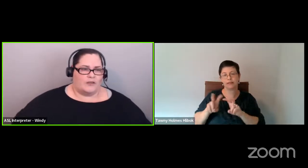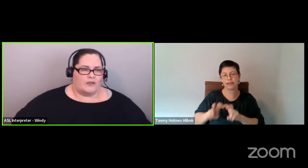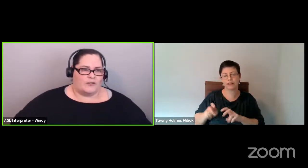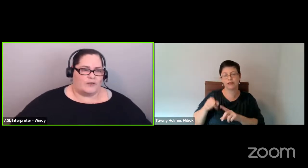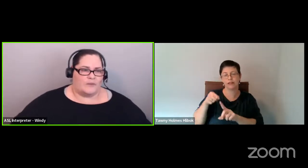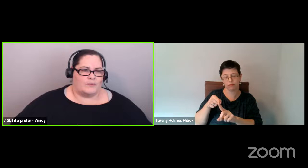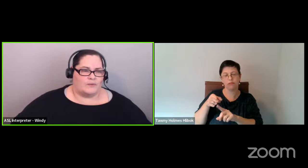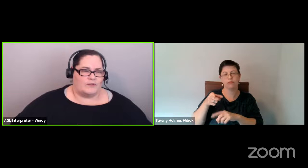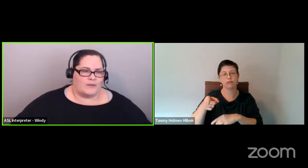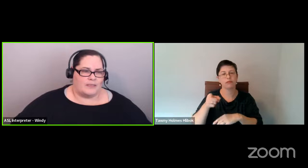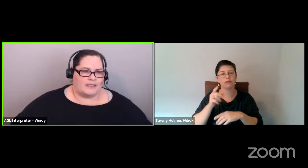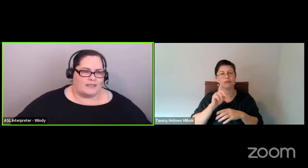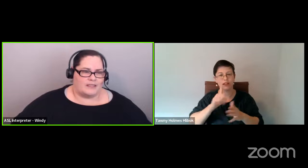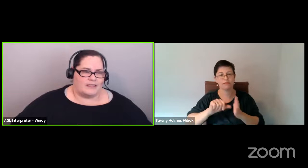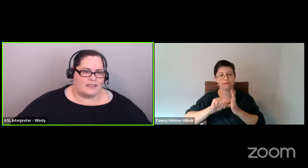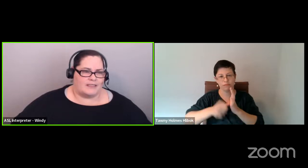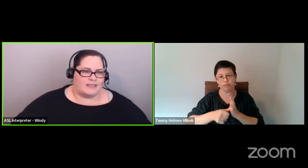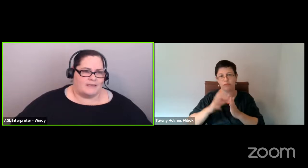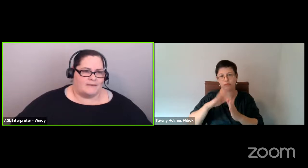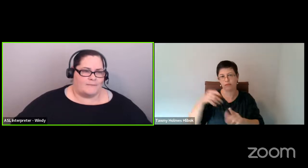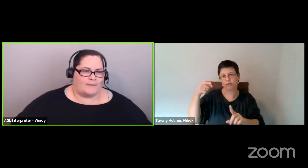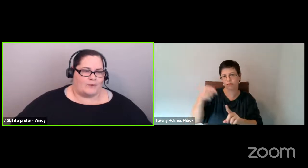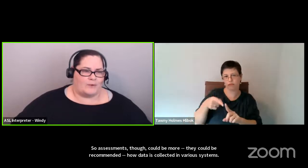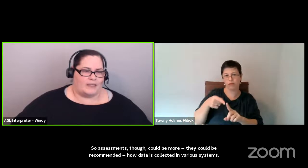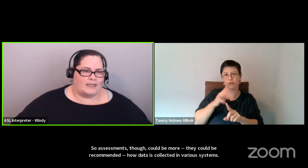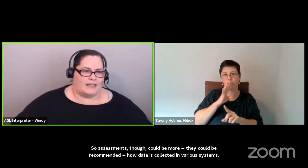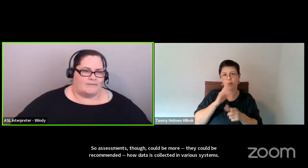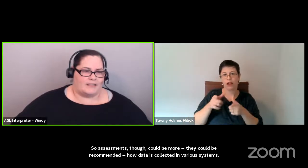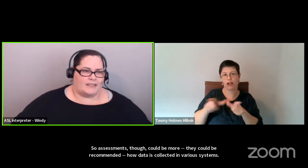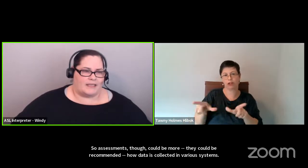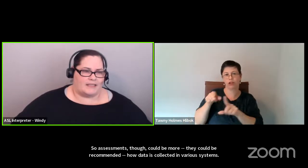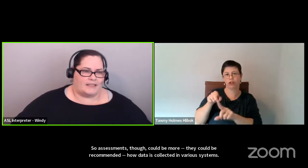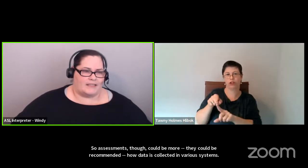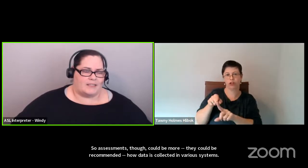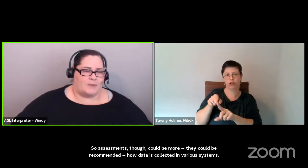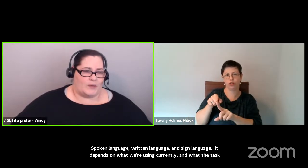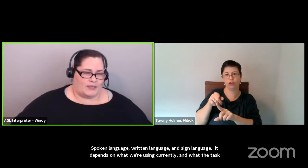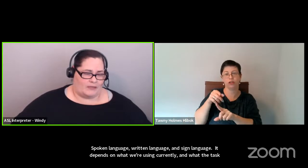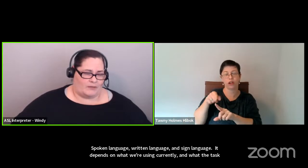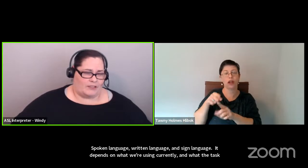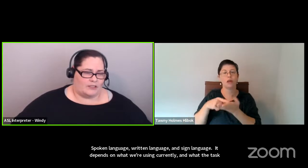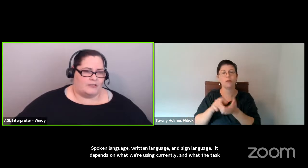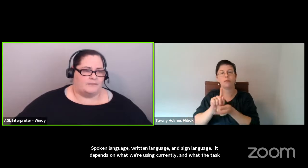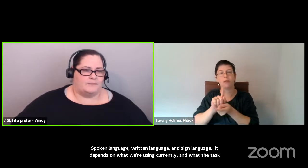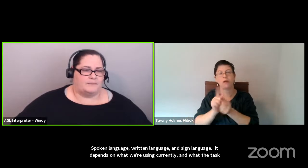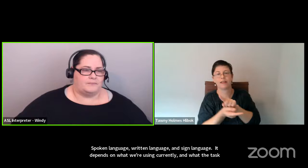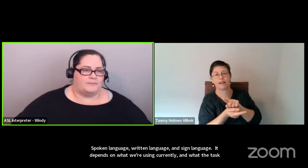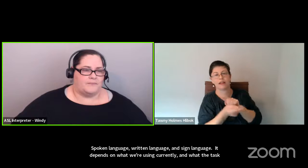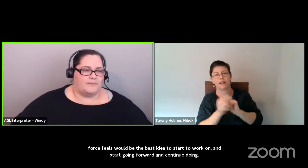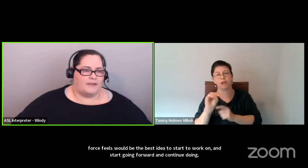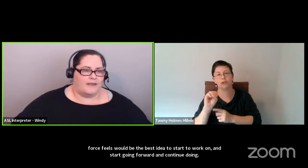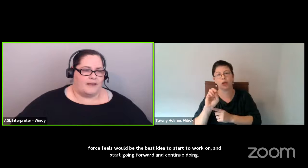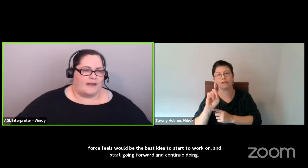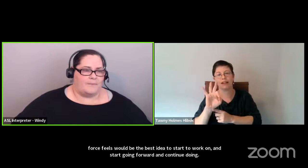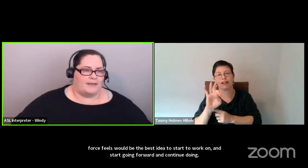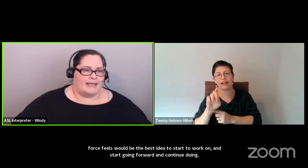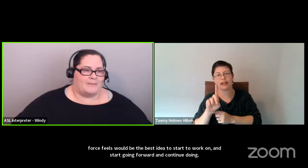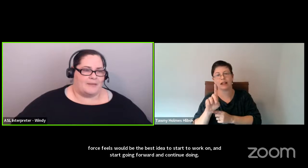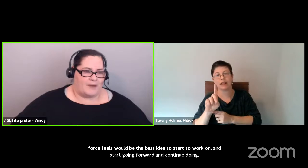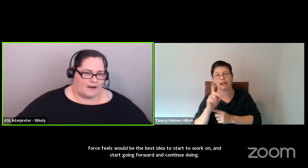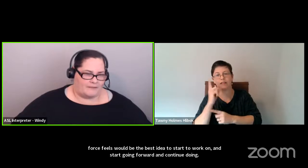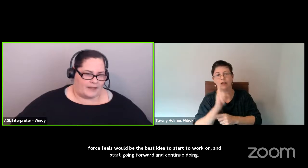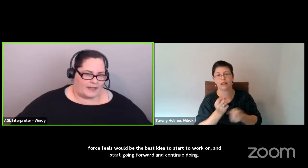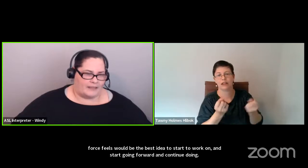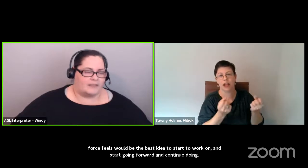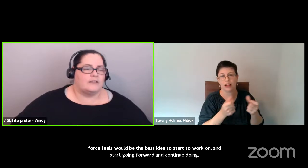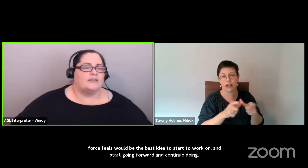doing. So some assessments really emphasize spoken language, but can